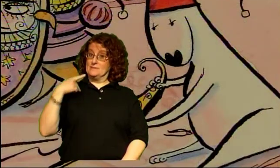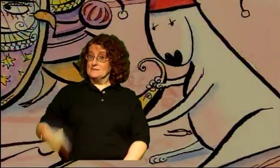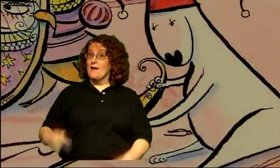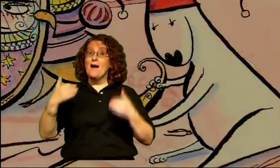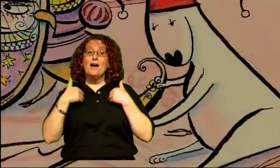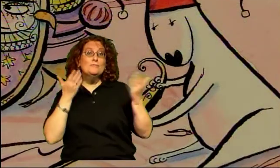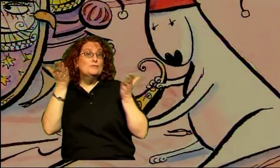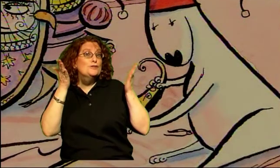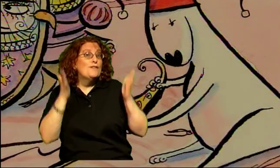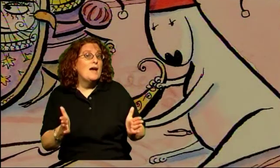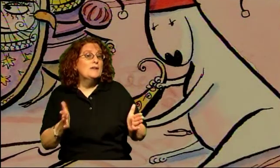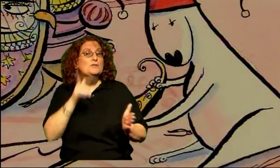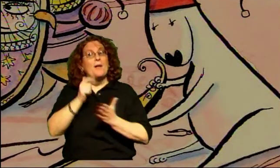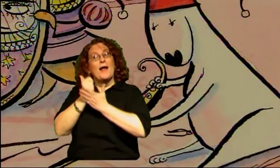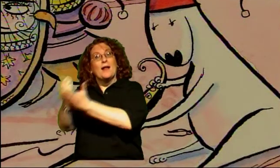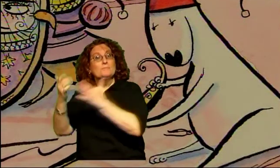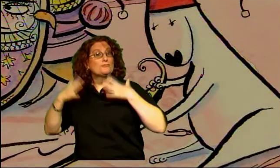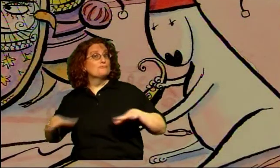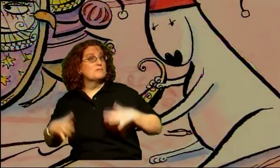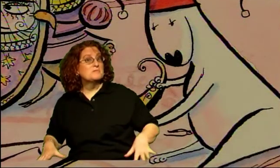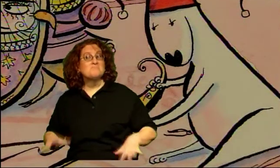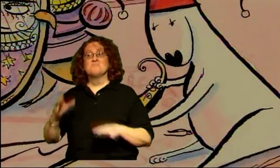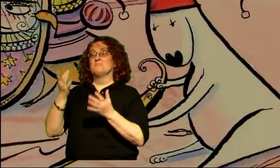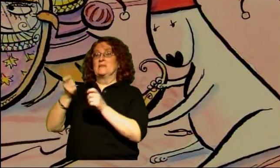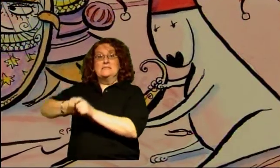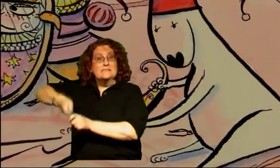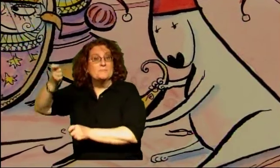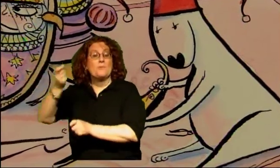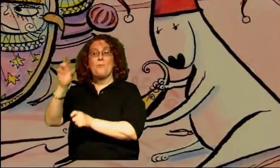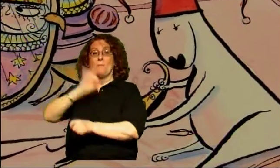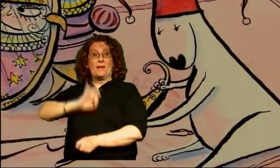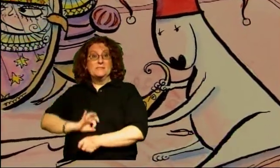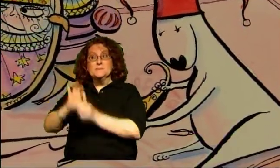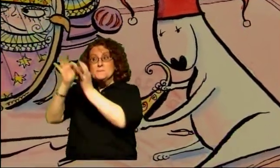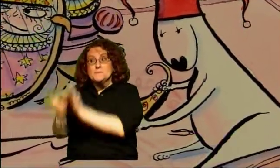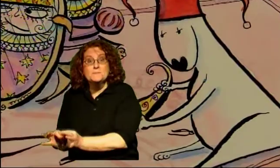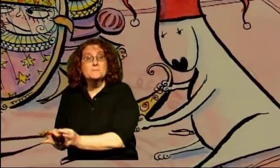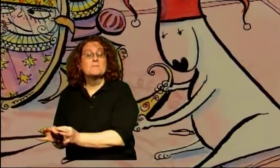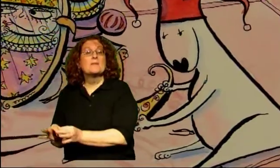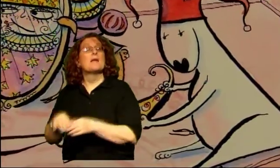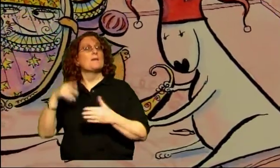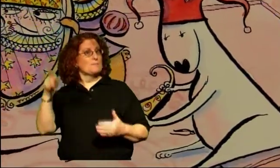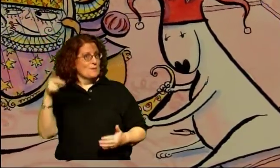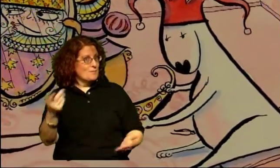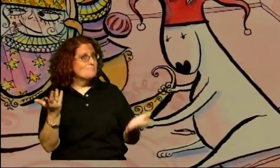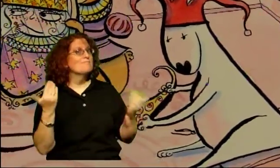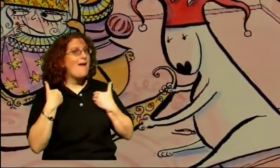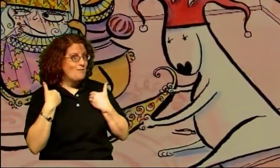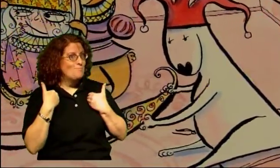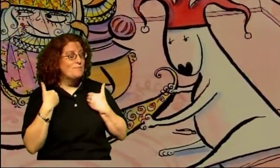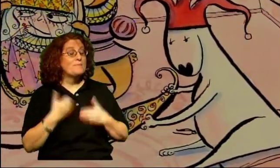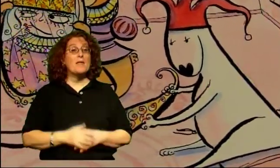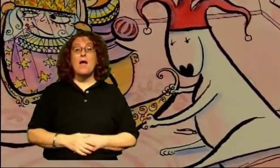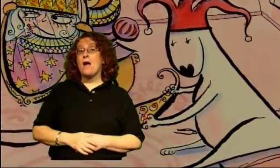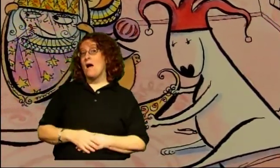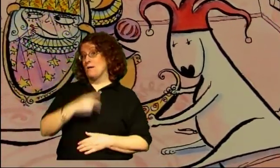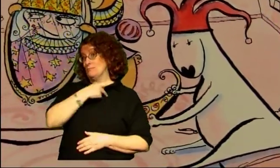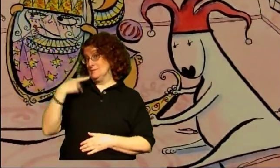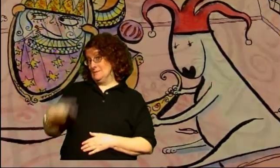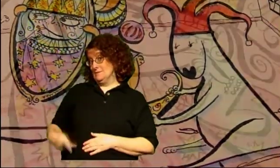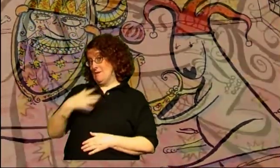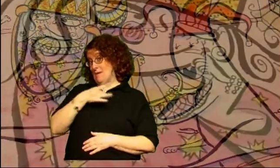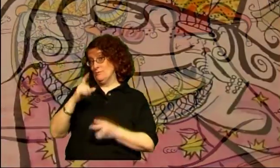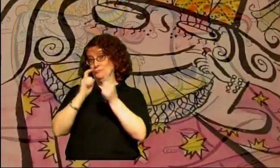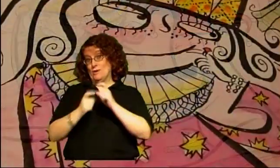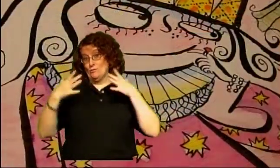Princesses had chambermaids who buttoned and zipped them. So did Penelope. Princesses changed their outfits many times a day.